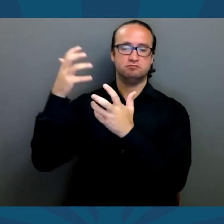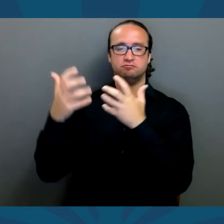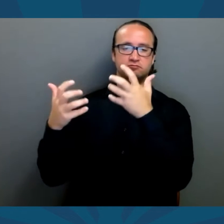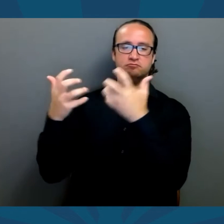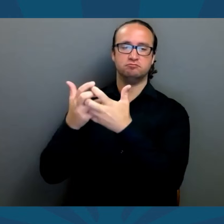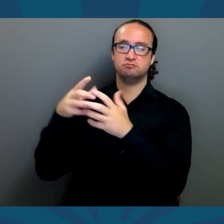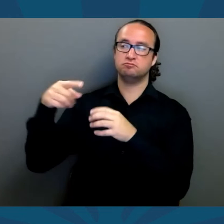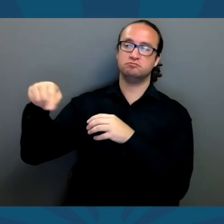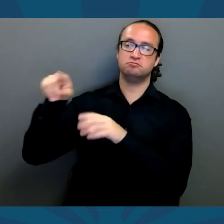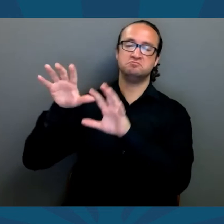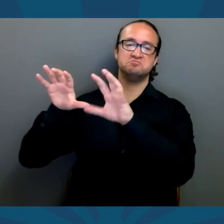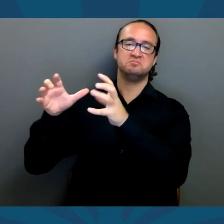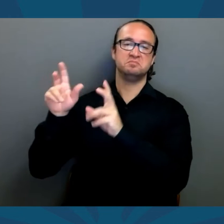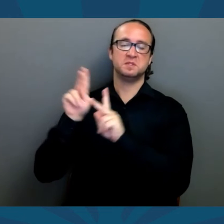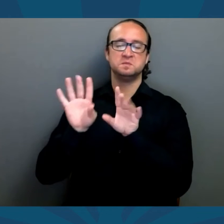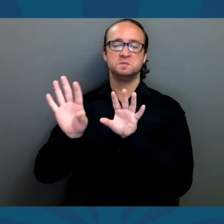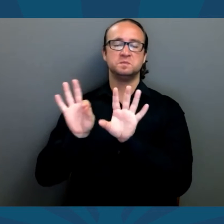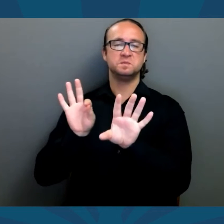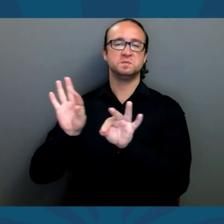system for a select few.